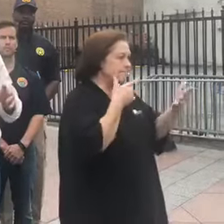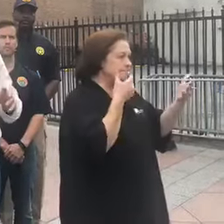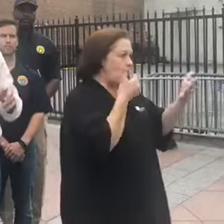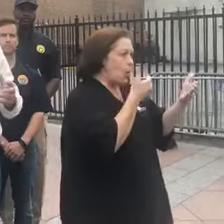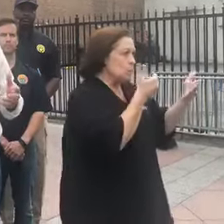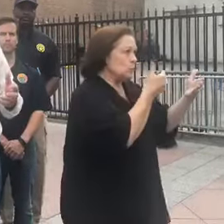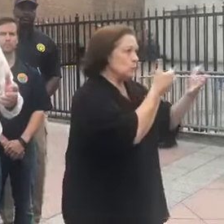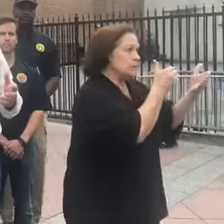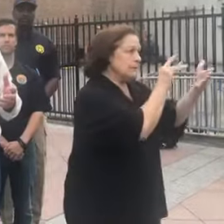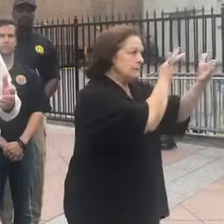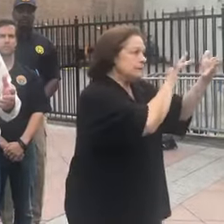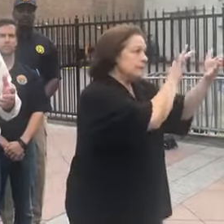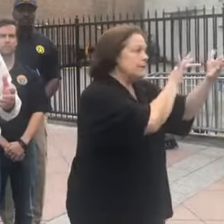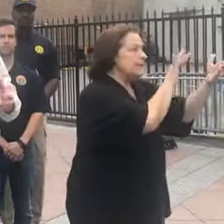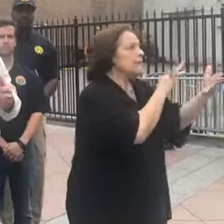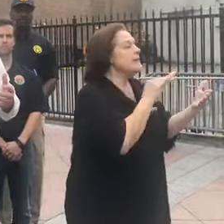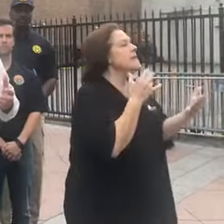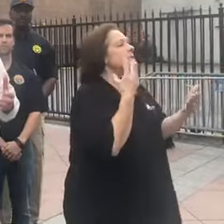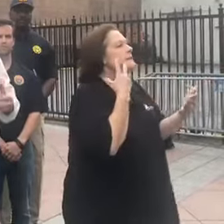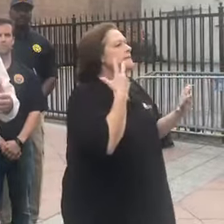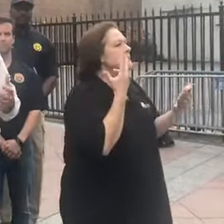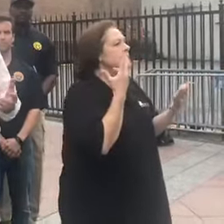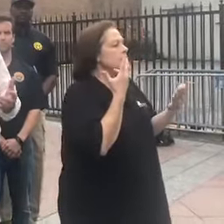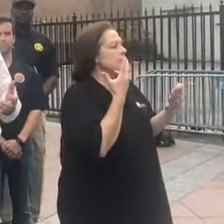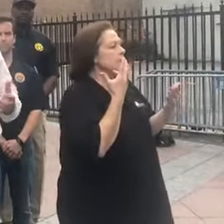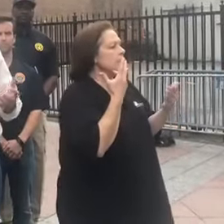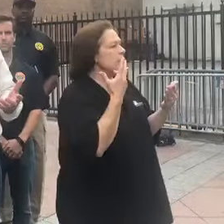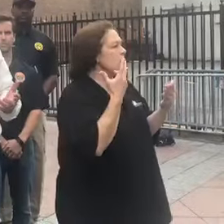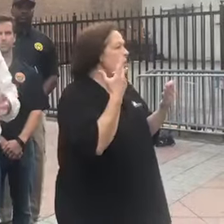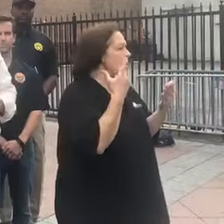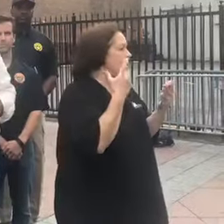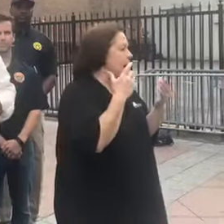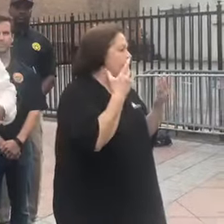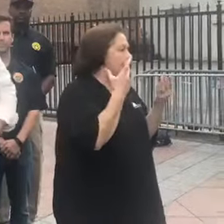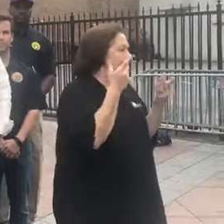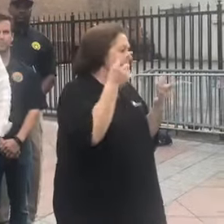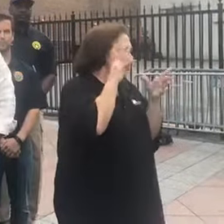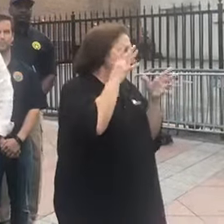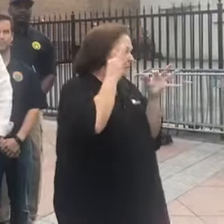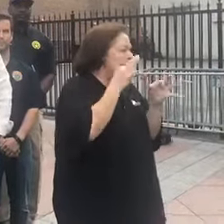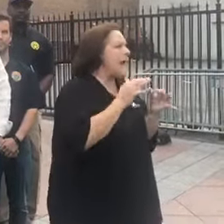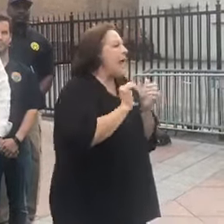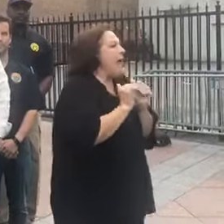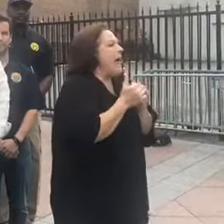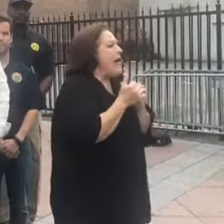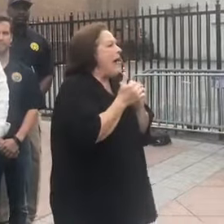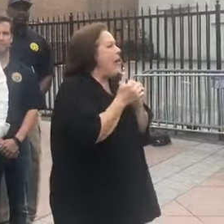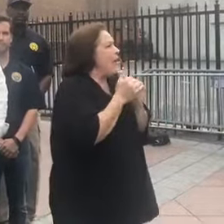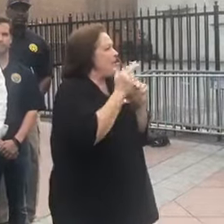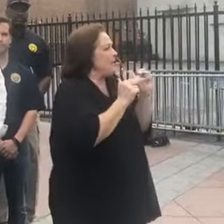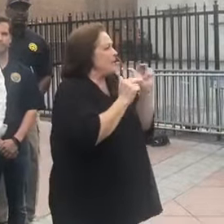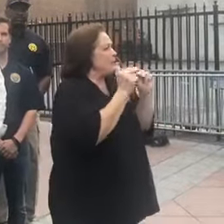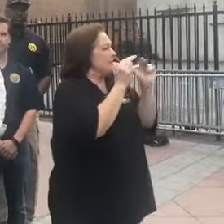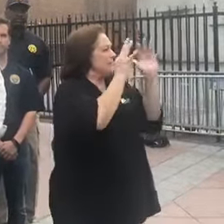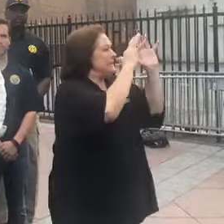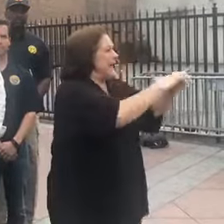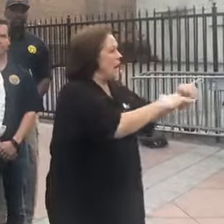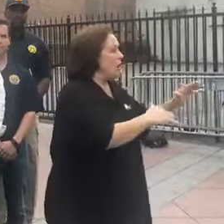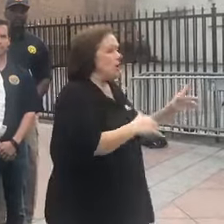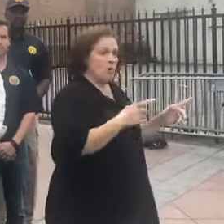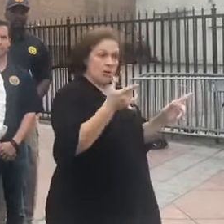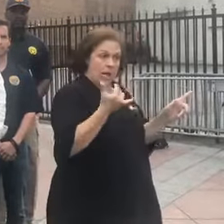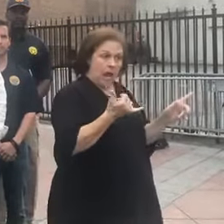then based on their data and information, make a decision on exactly how we're going to take it down. And it's just the cranes right now